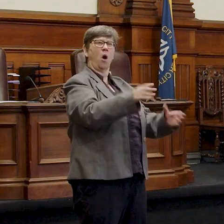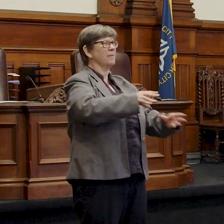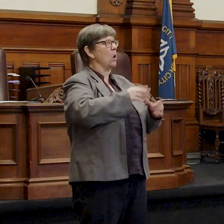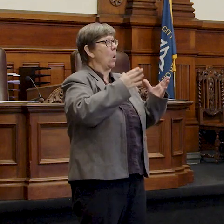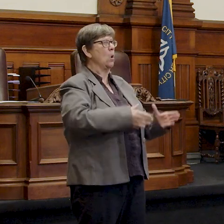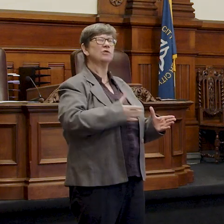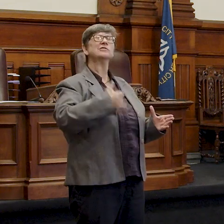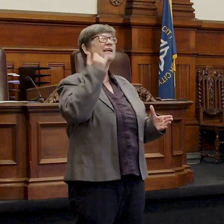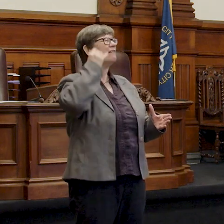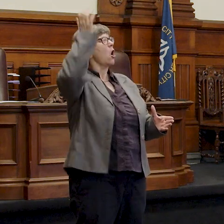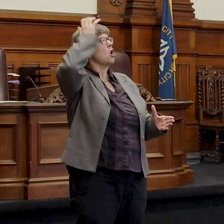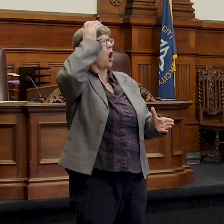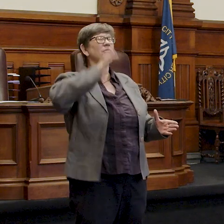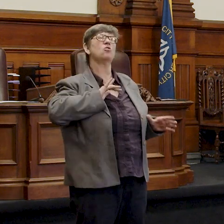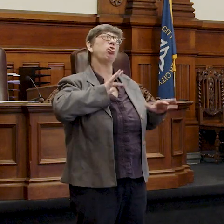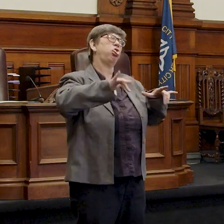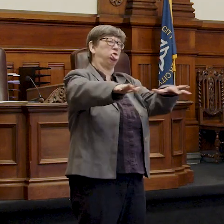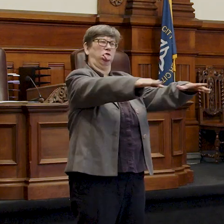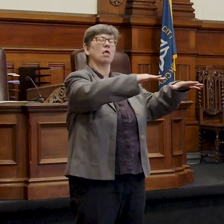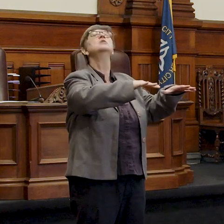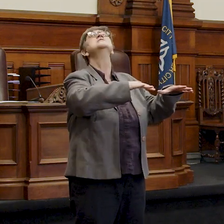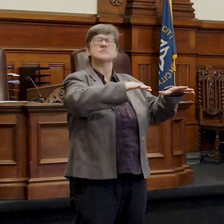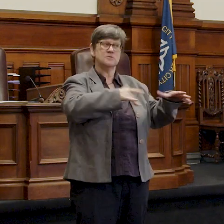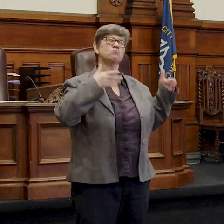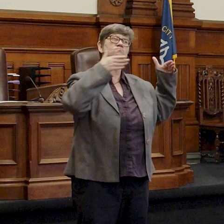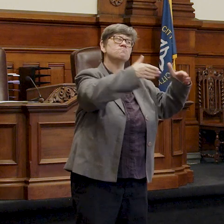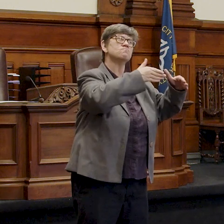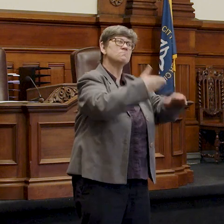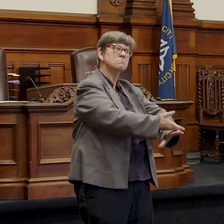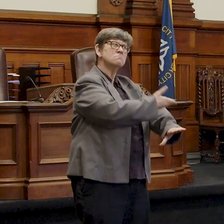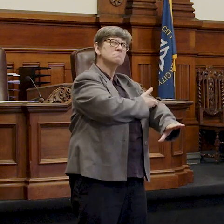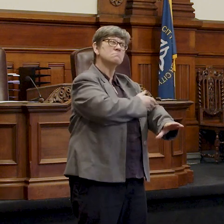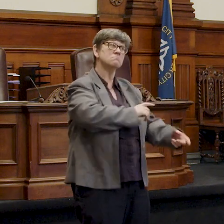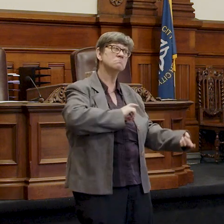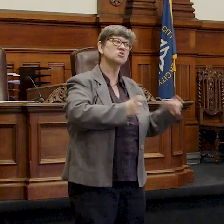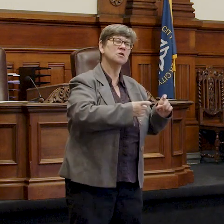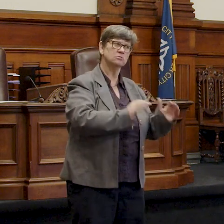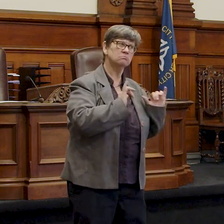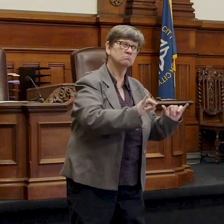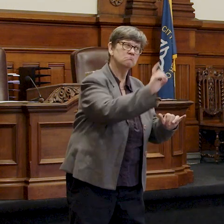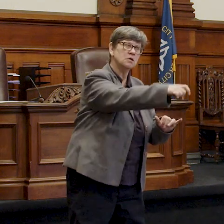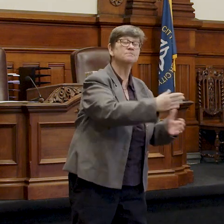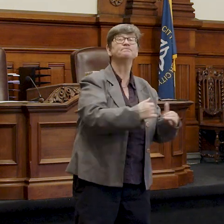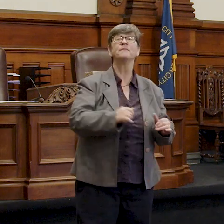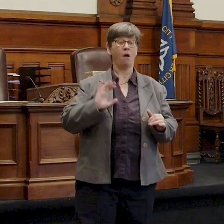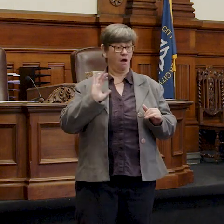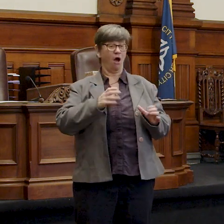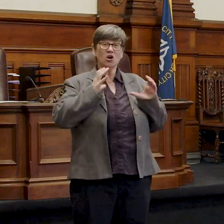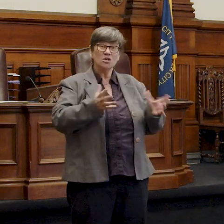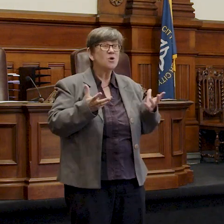that accumulate on their vacant parcels and empty parking lots. And our customers also want cleaner parks